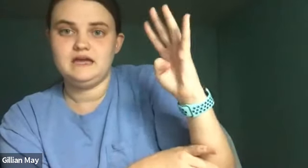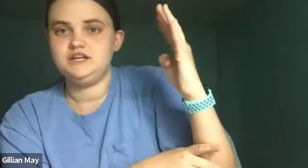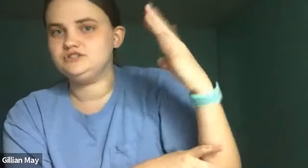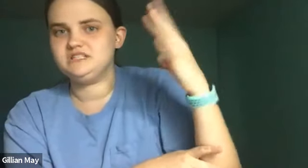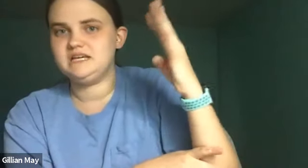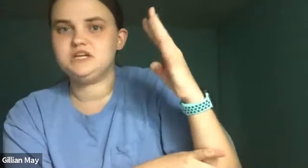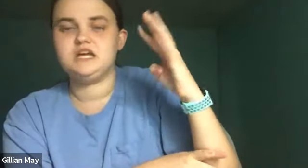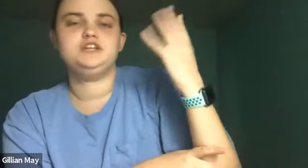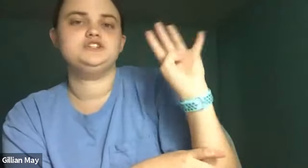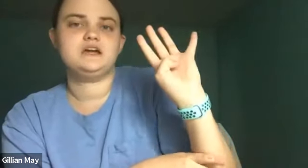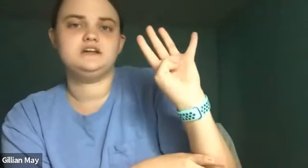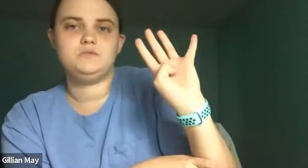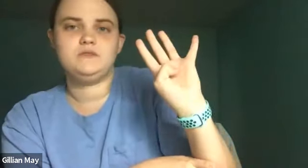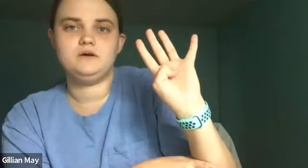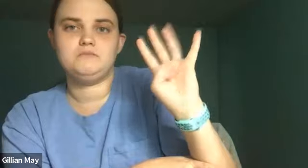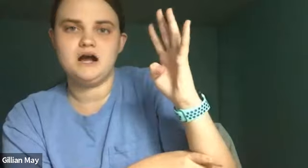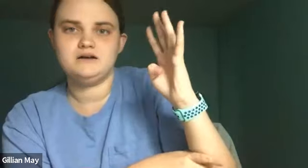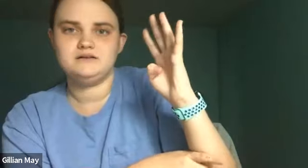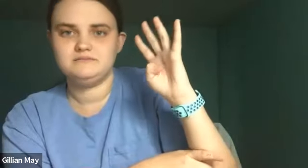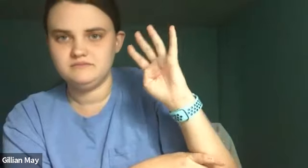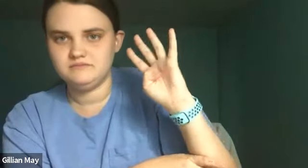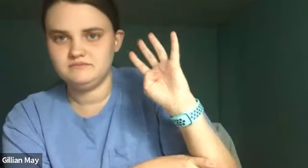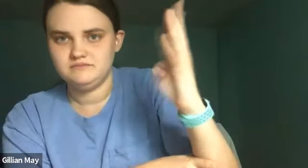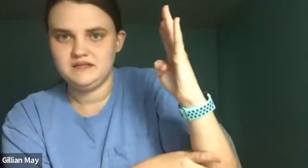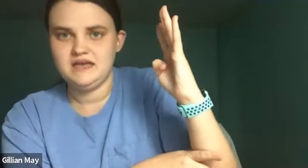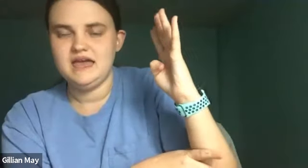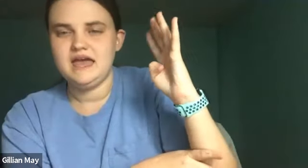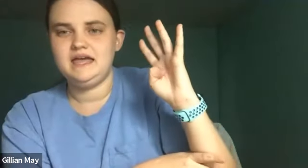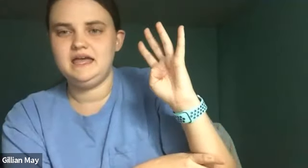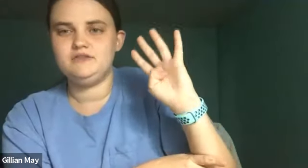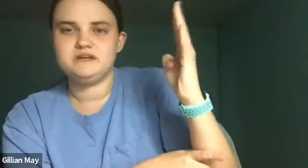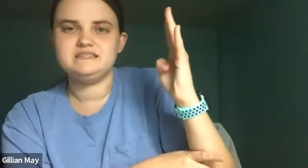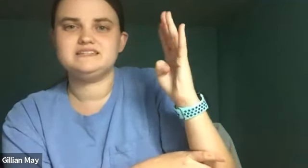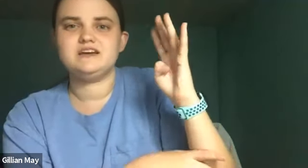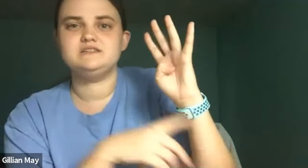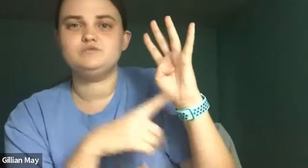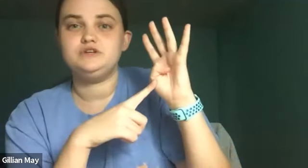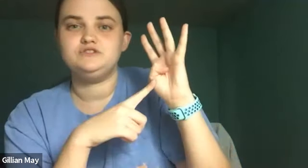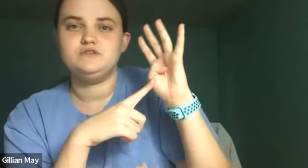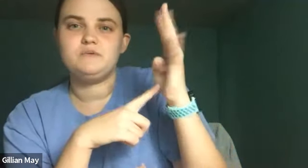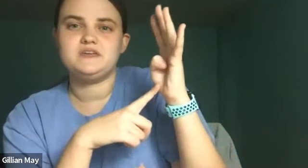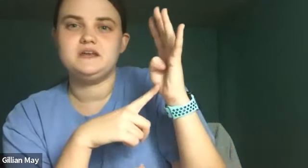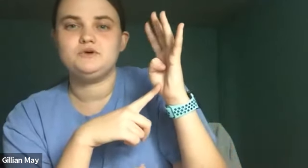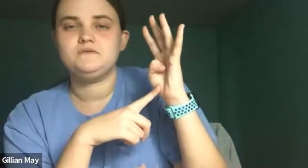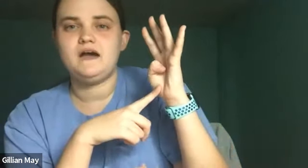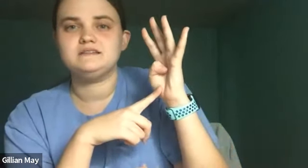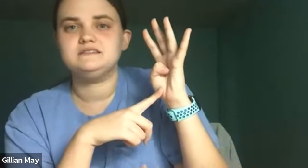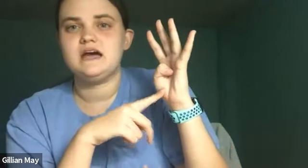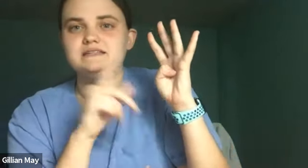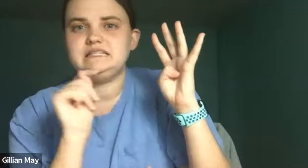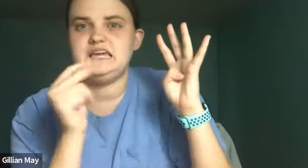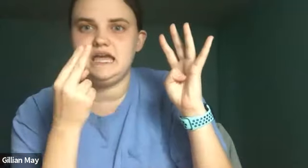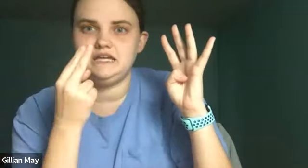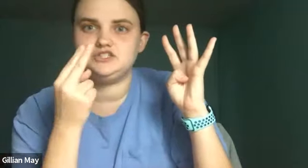And you don't just keep shaking, you just kind of do one little. And the reason is because when you do that with a number, that's that TH or